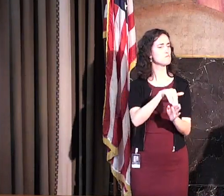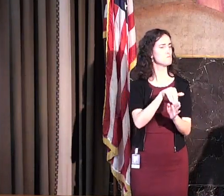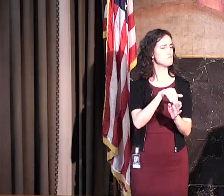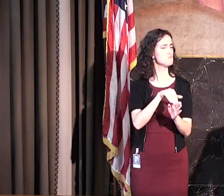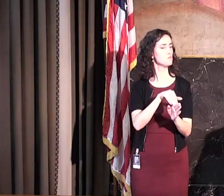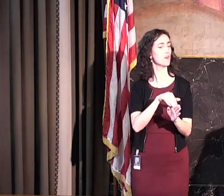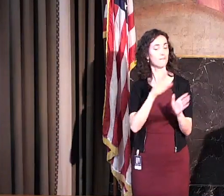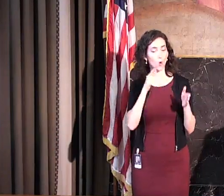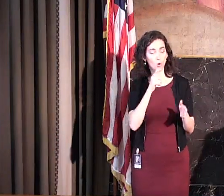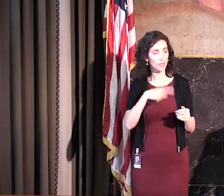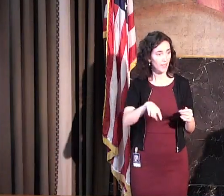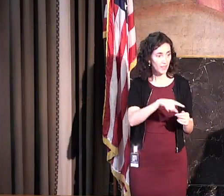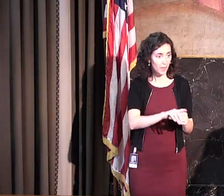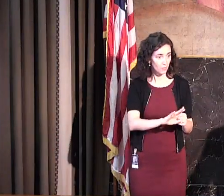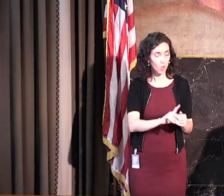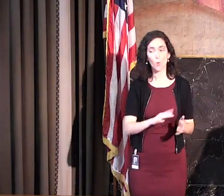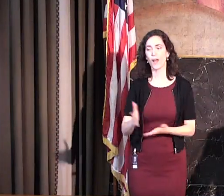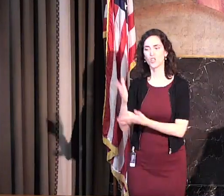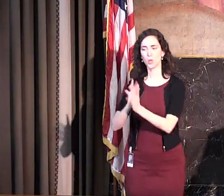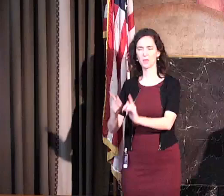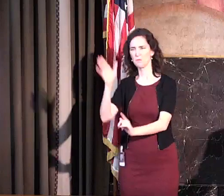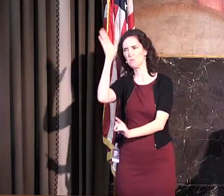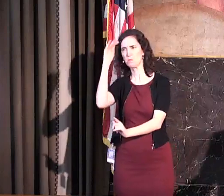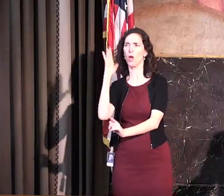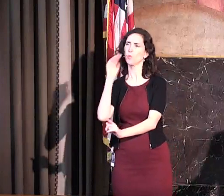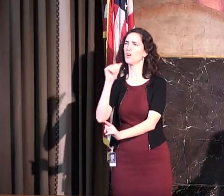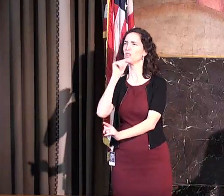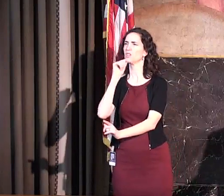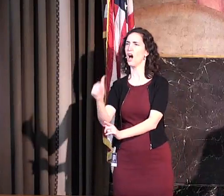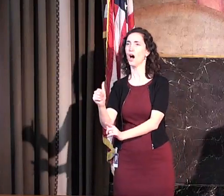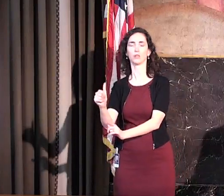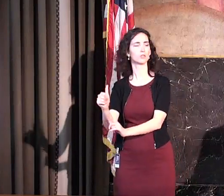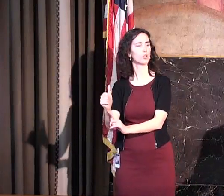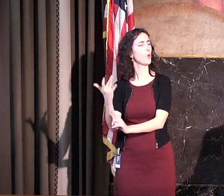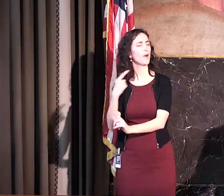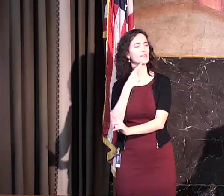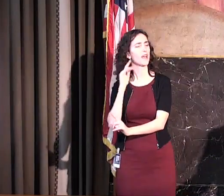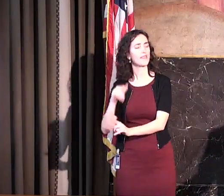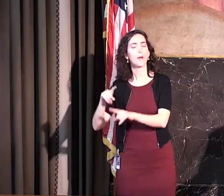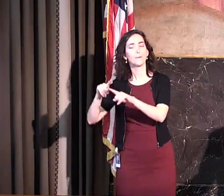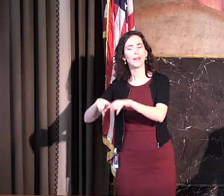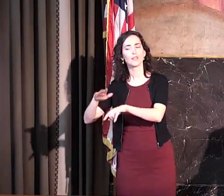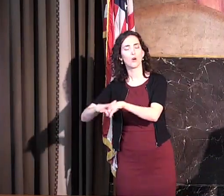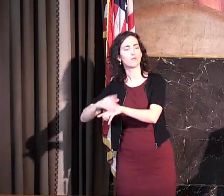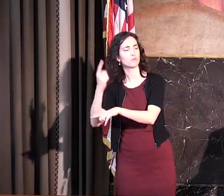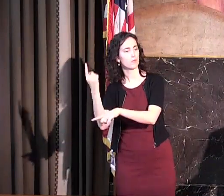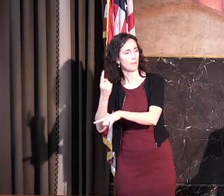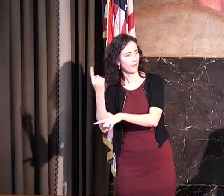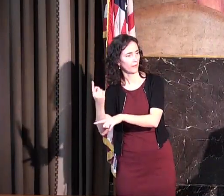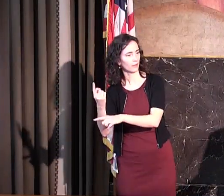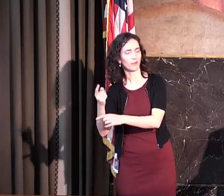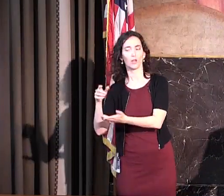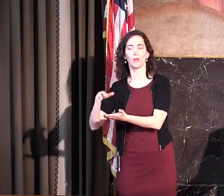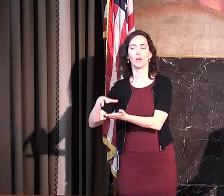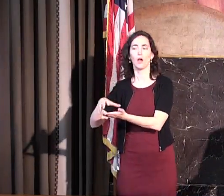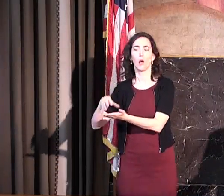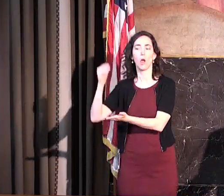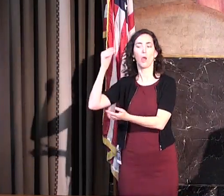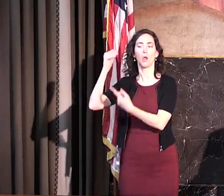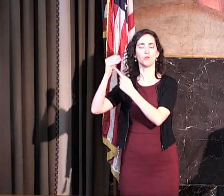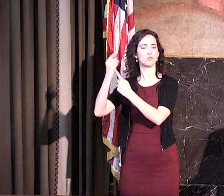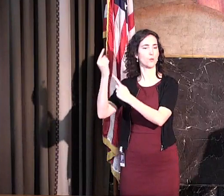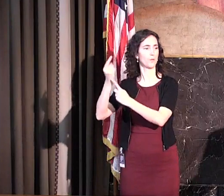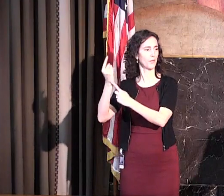Because people who have said they're absolutely not going to do it, they said that based on something. Some knowledge that